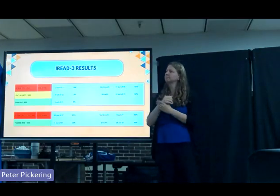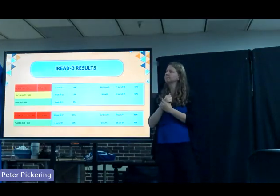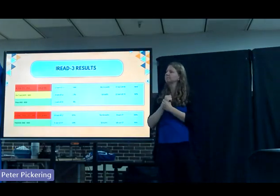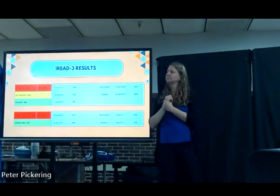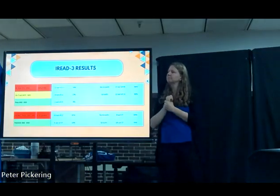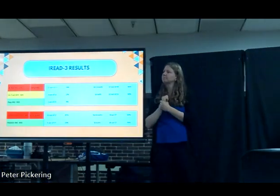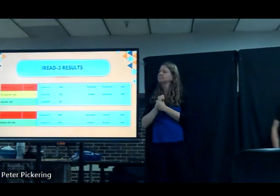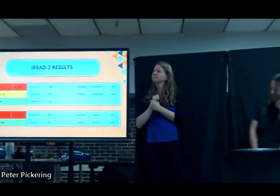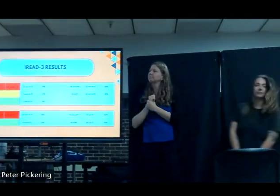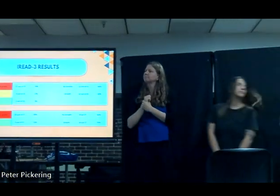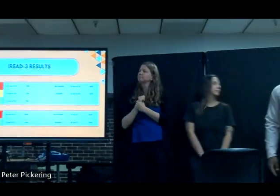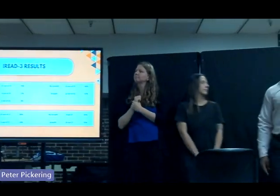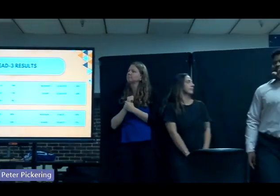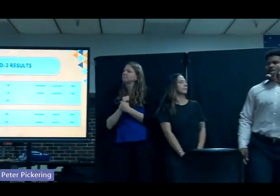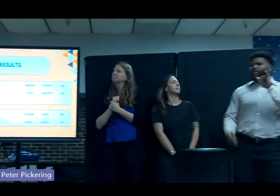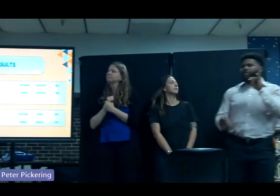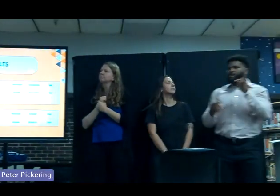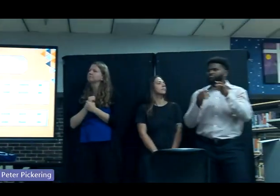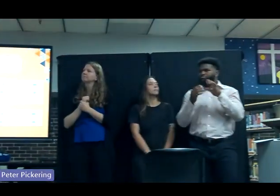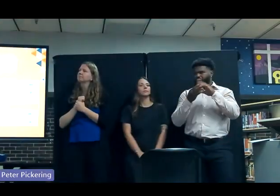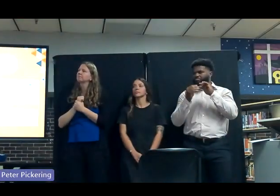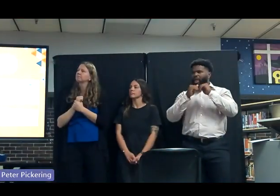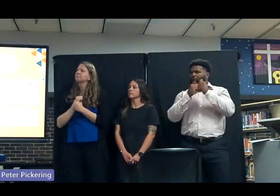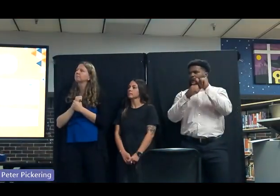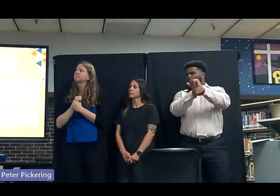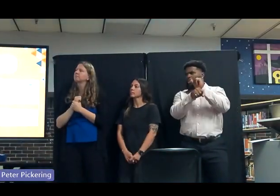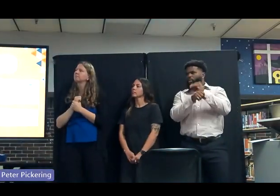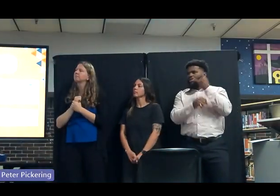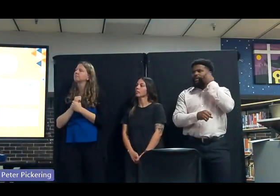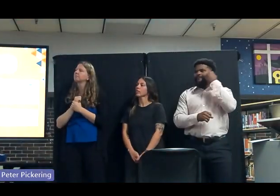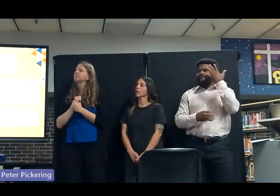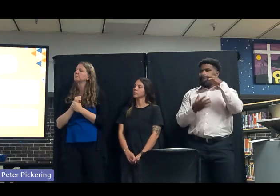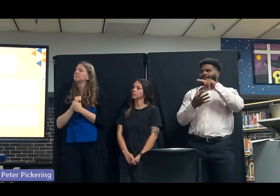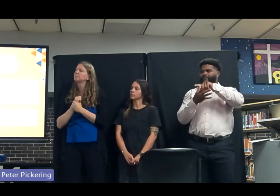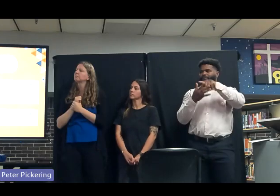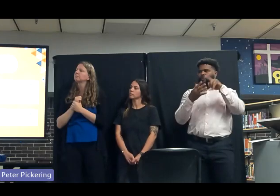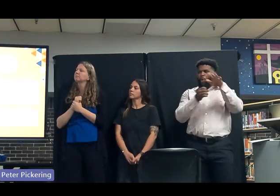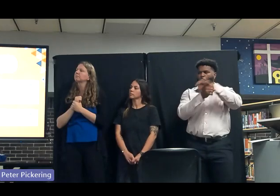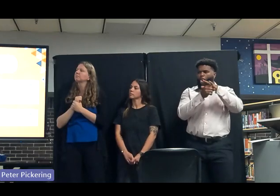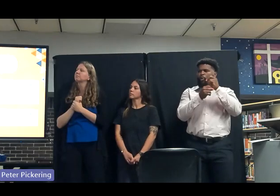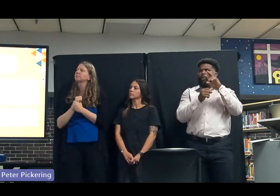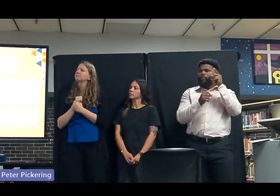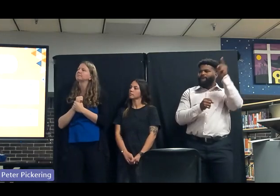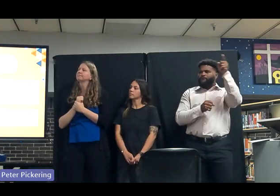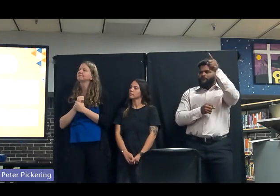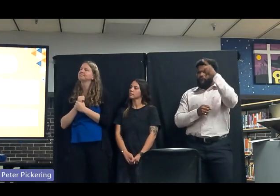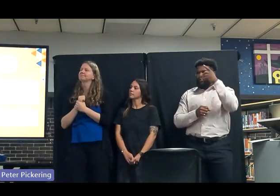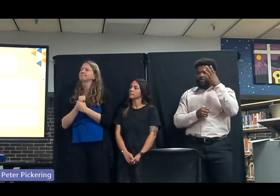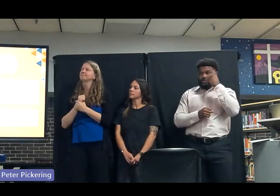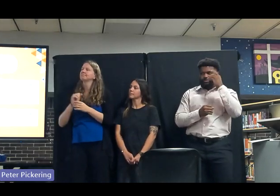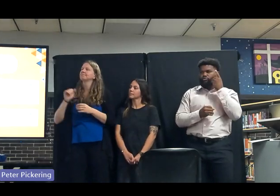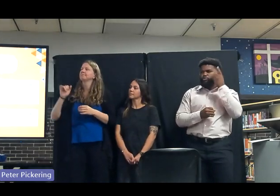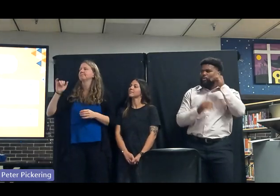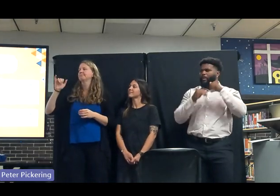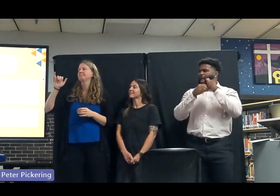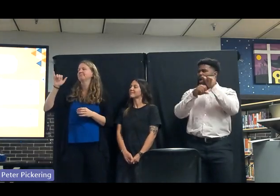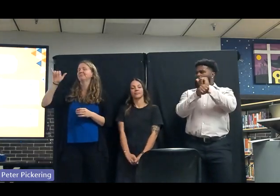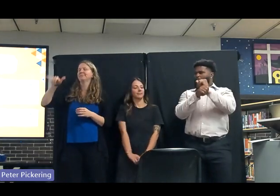3. Andy is saying, and how did that work? If 5 students locally signed up, were